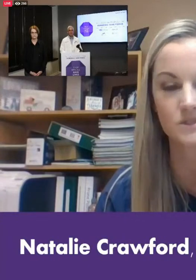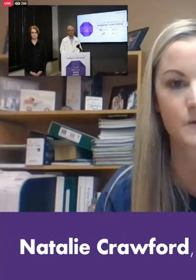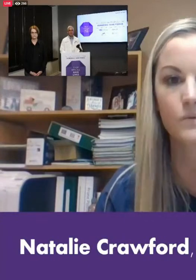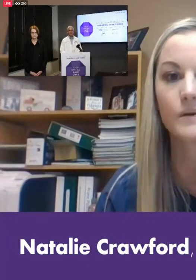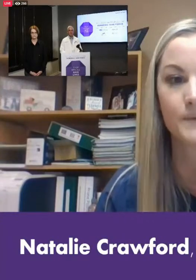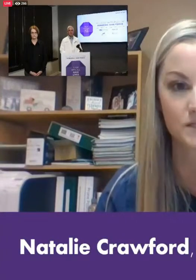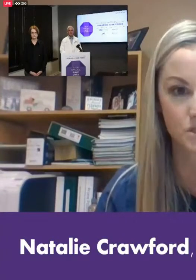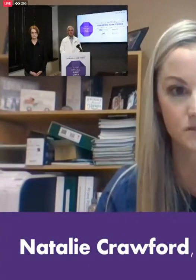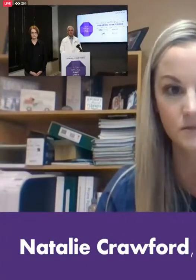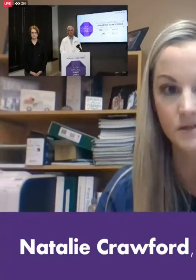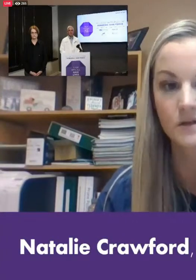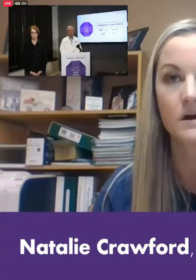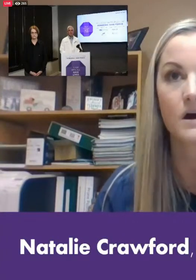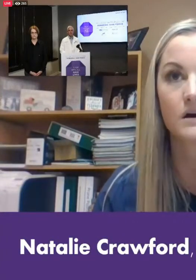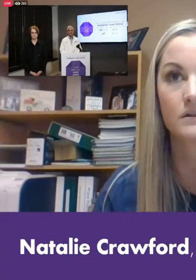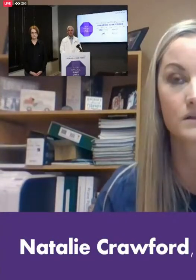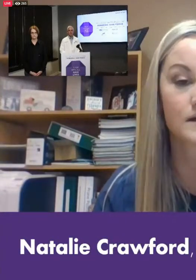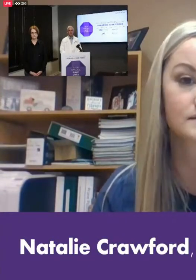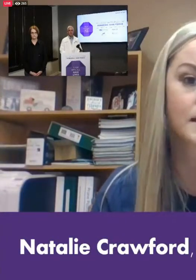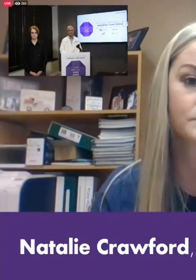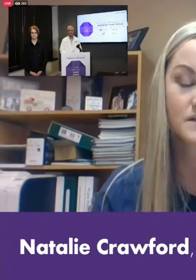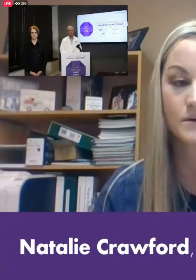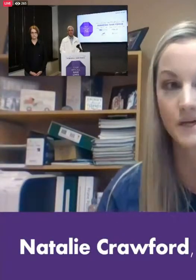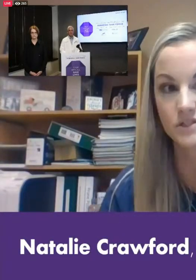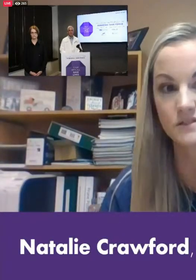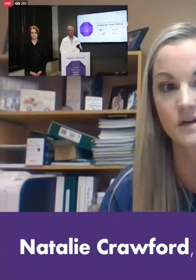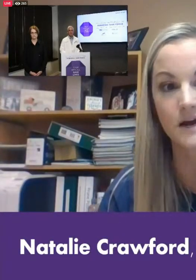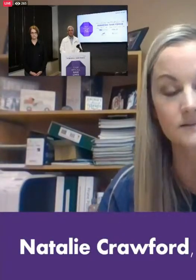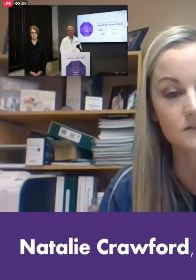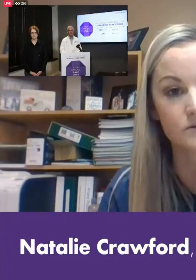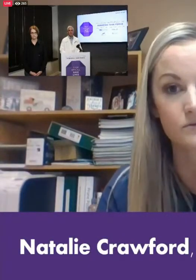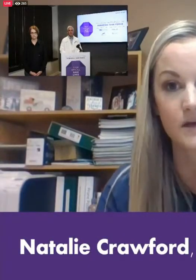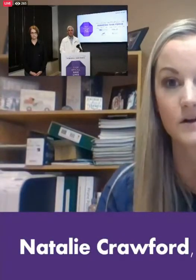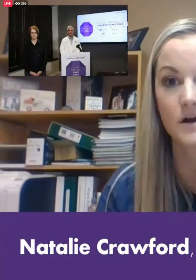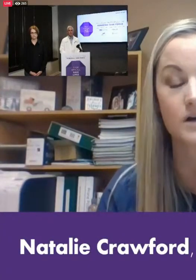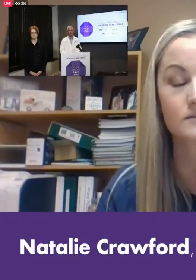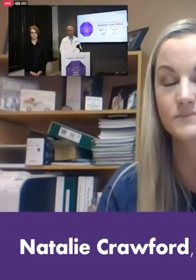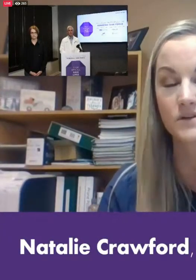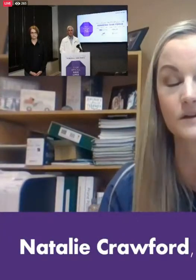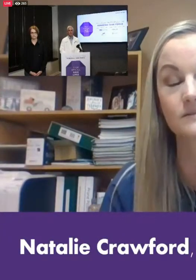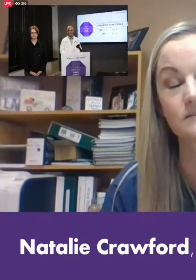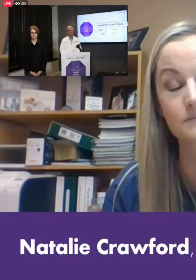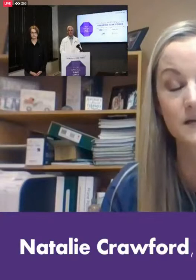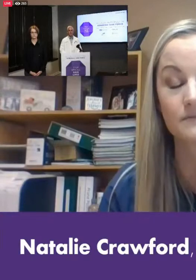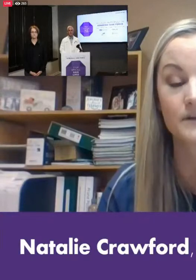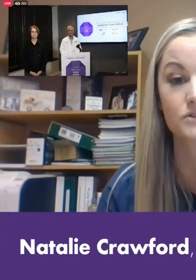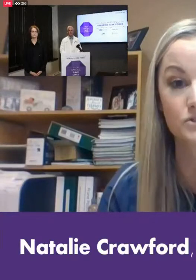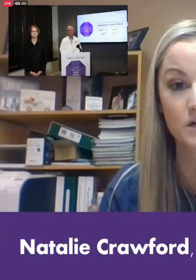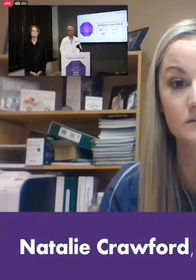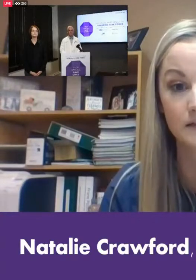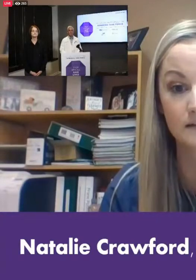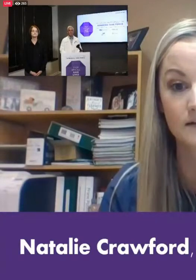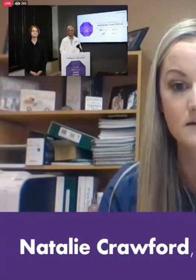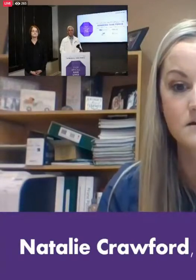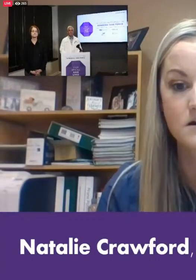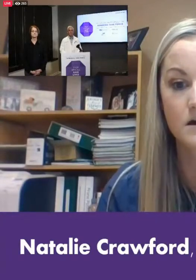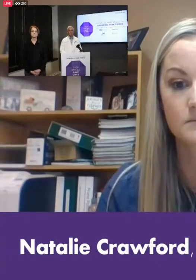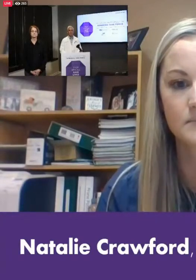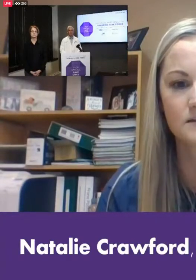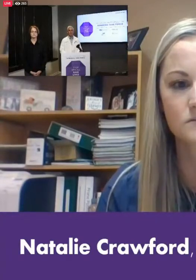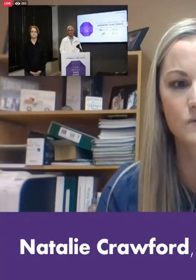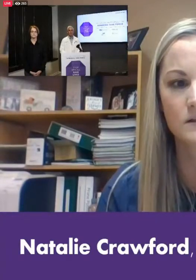it's not always just by one patient. A lot of times there are patients in our ICU that step down that are